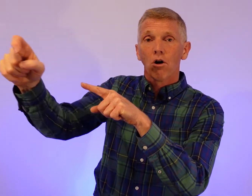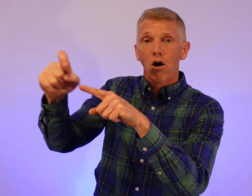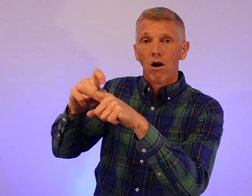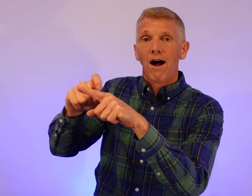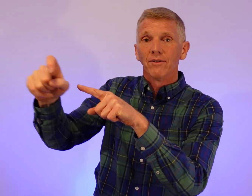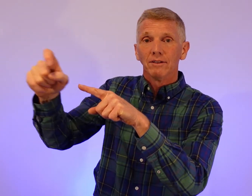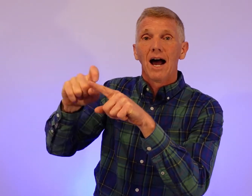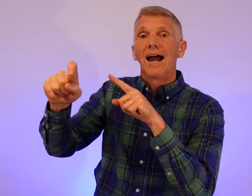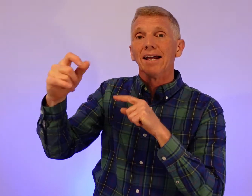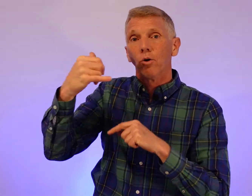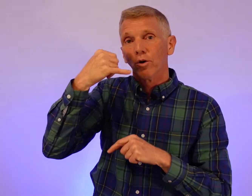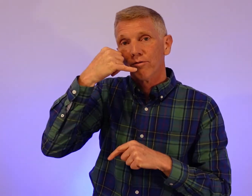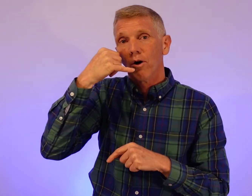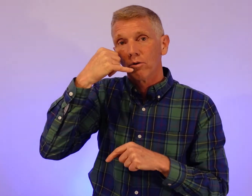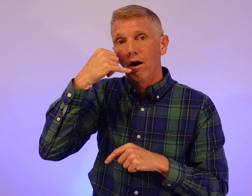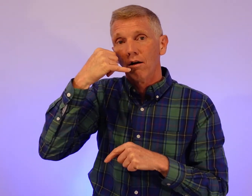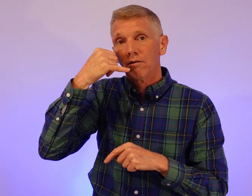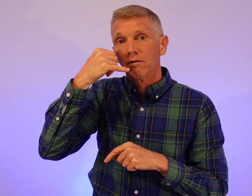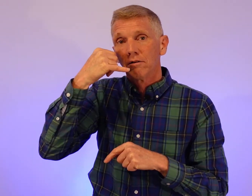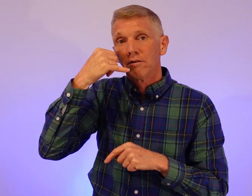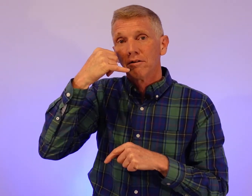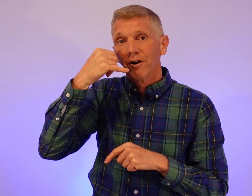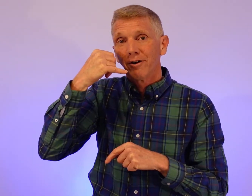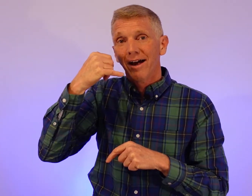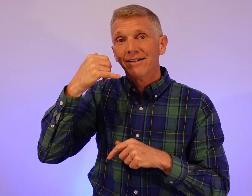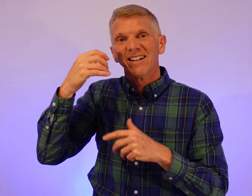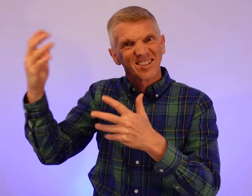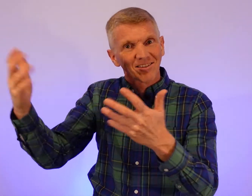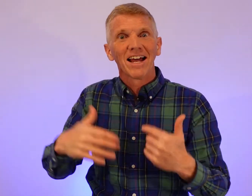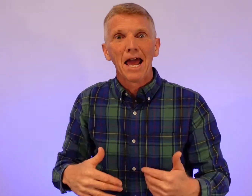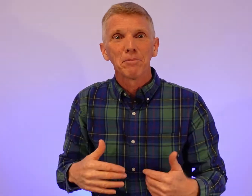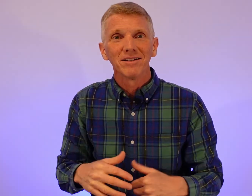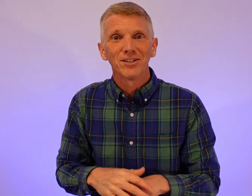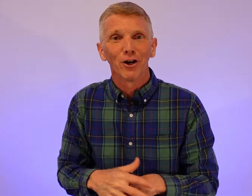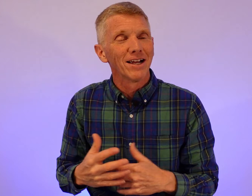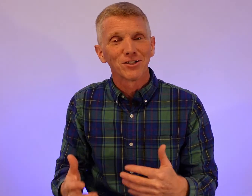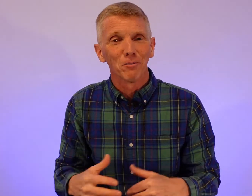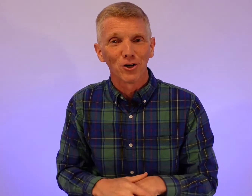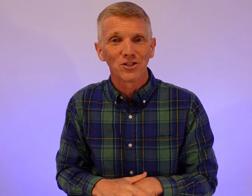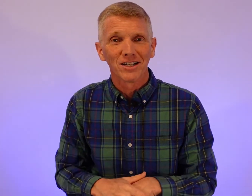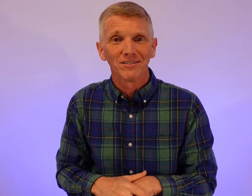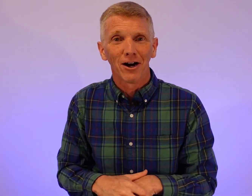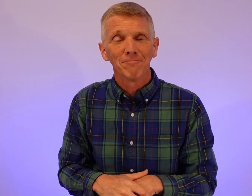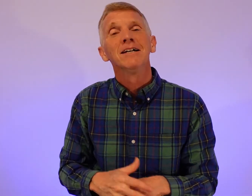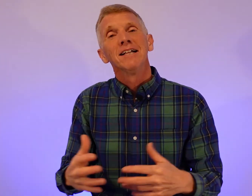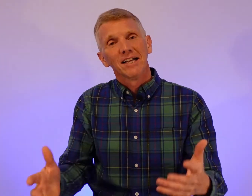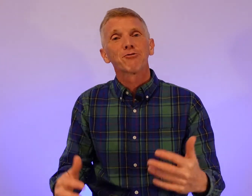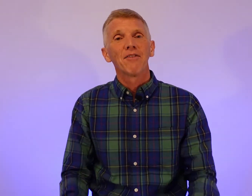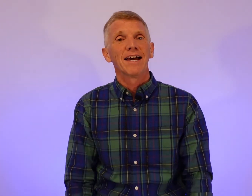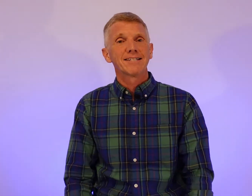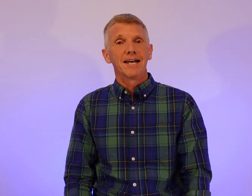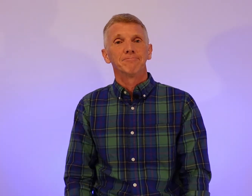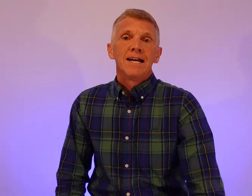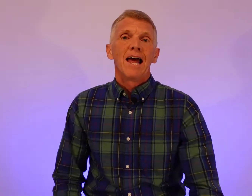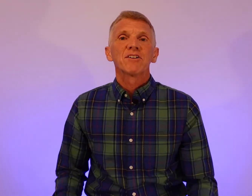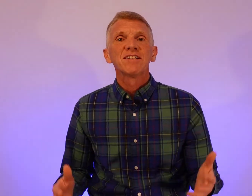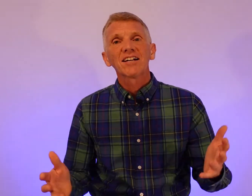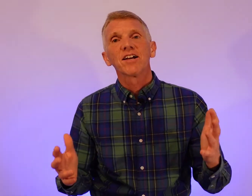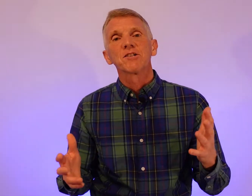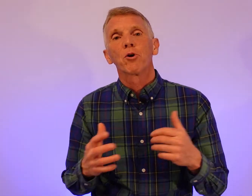call on the line or a phone call. Okay? Let's get that ambulance here. It's an emergency. All right? Let's try the next set. Now this next set is more